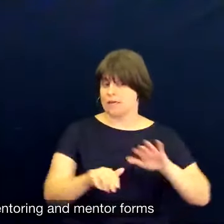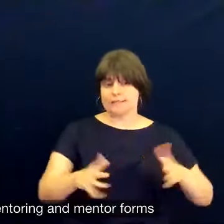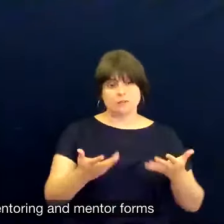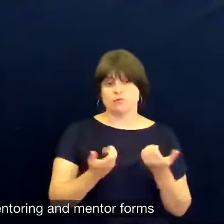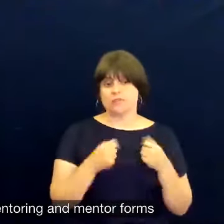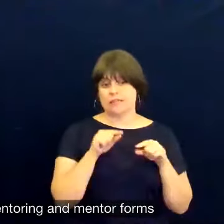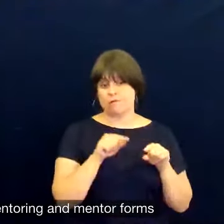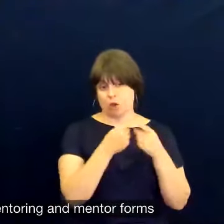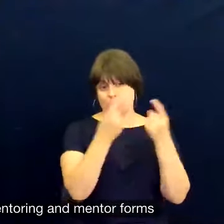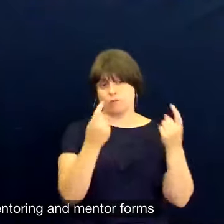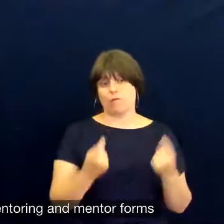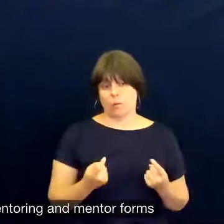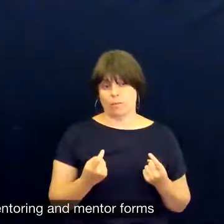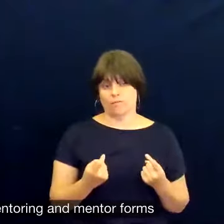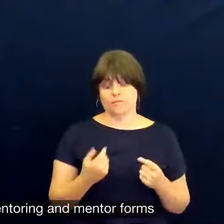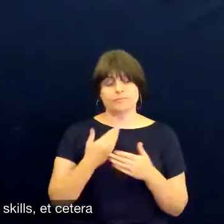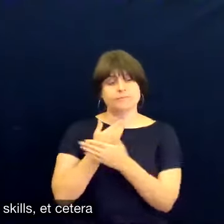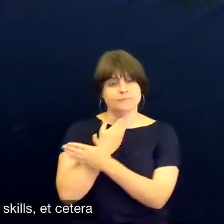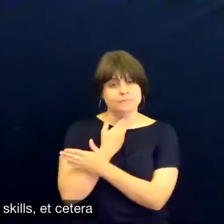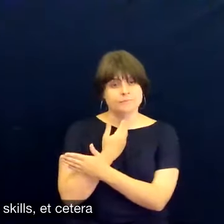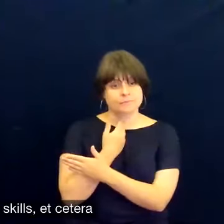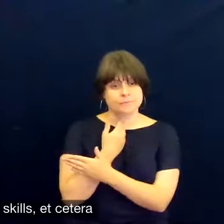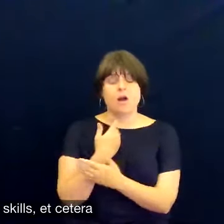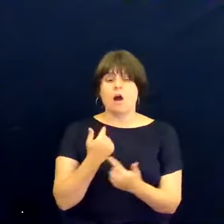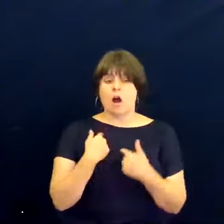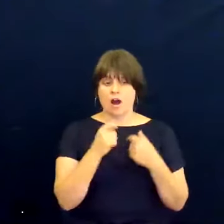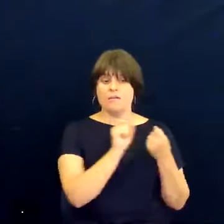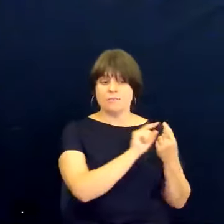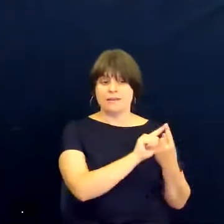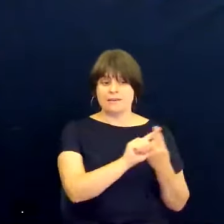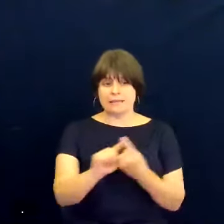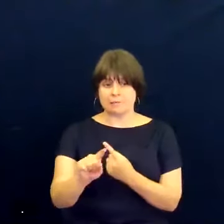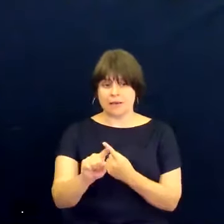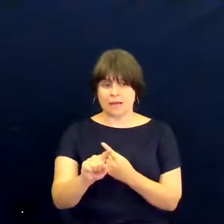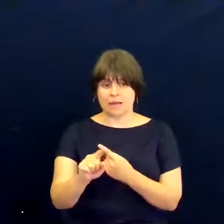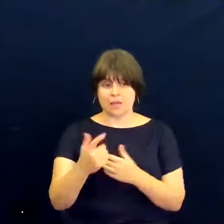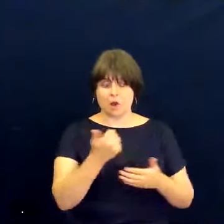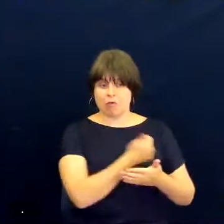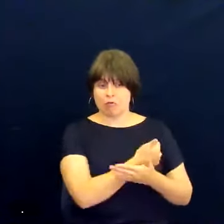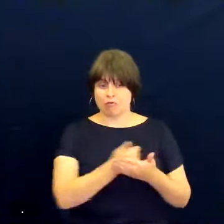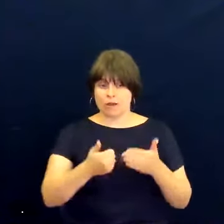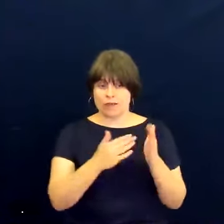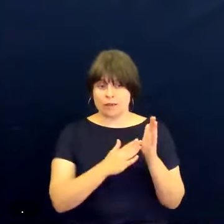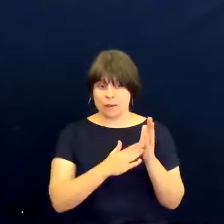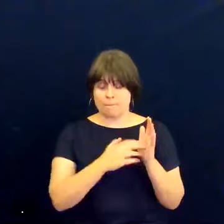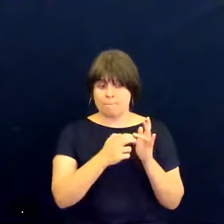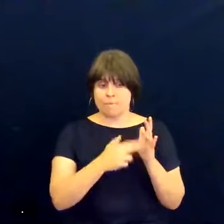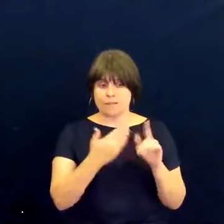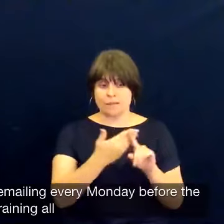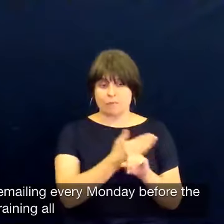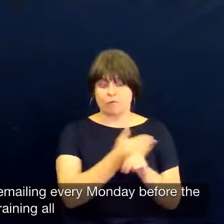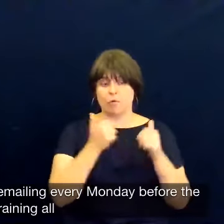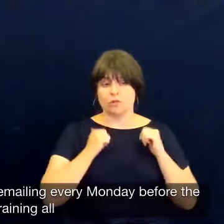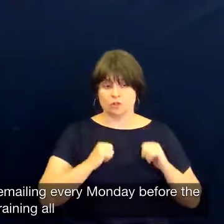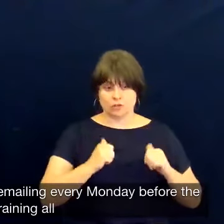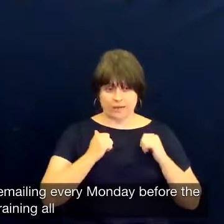So I have been emailing every Monday before the training all the forms that we talk about in